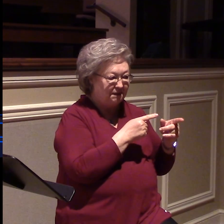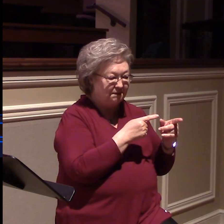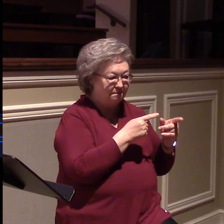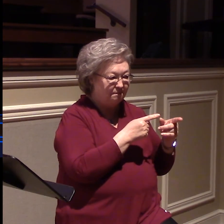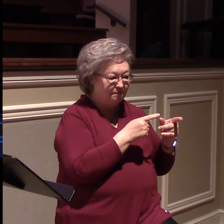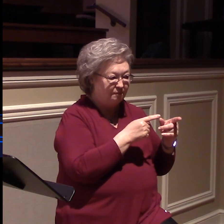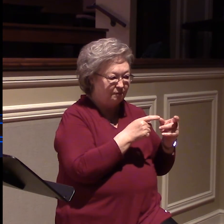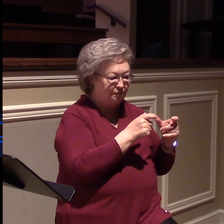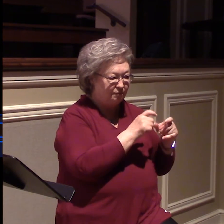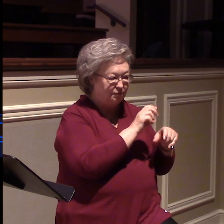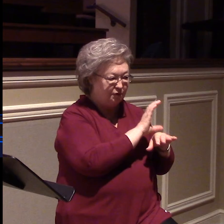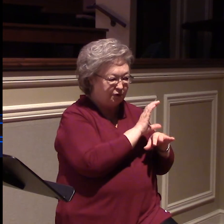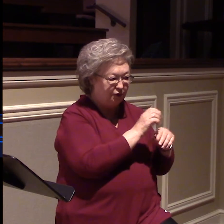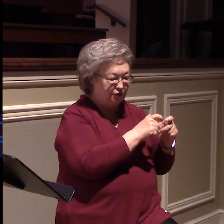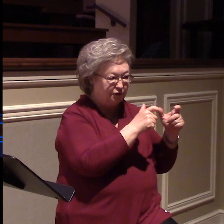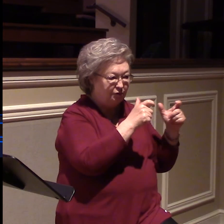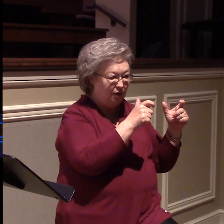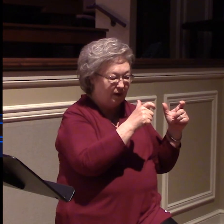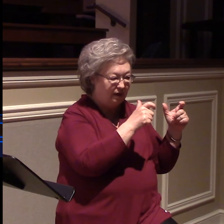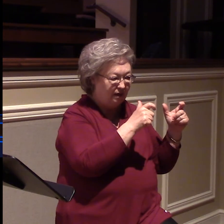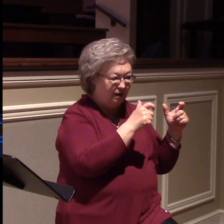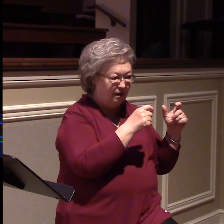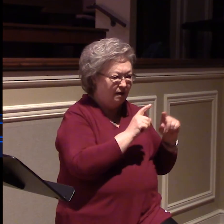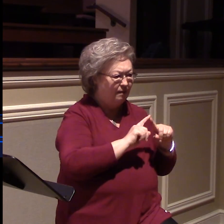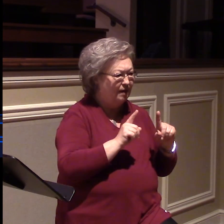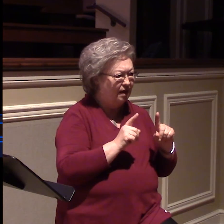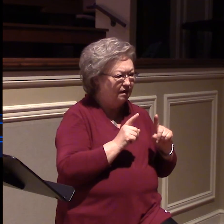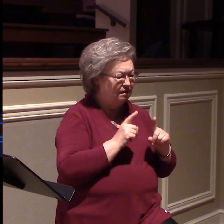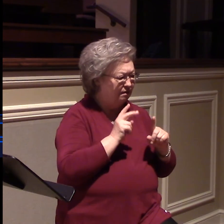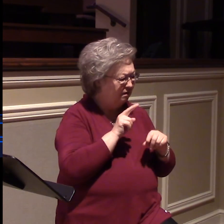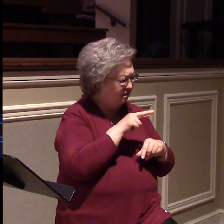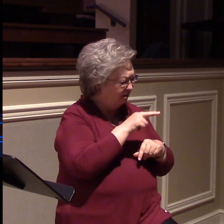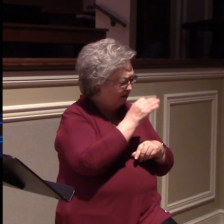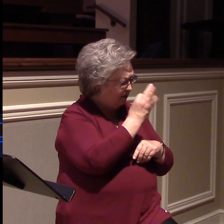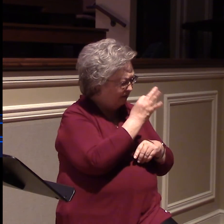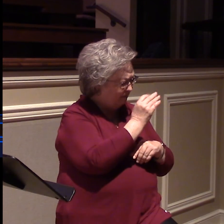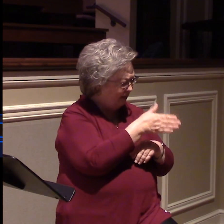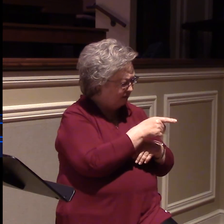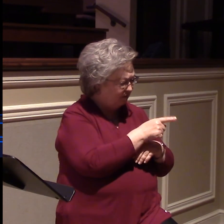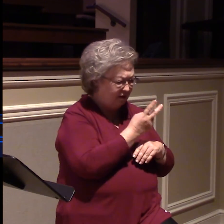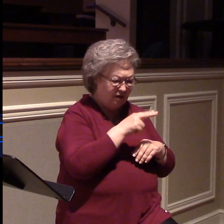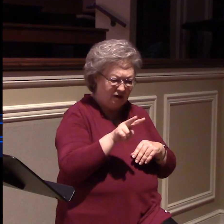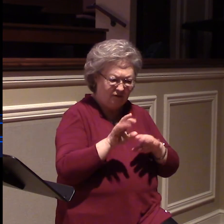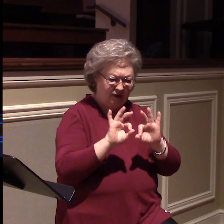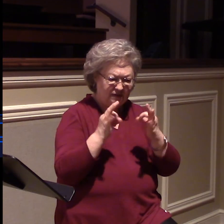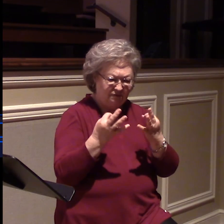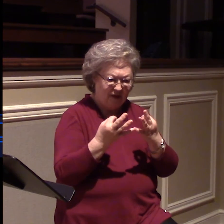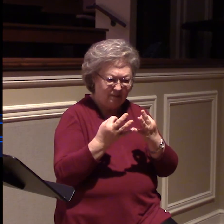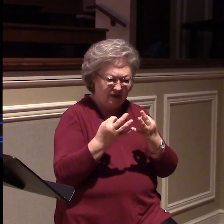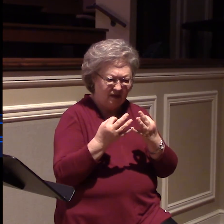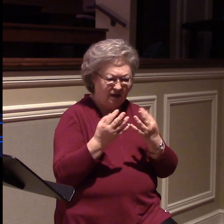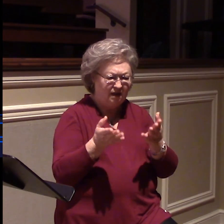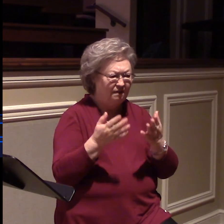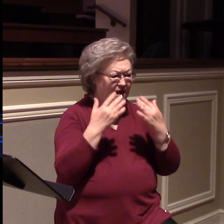and his children, and they looked completely beaten down, just shrunken and